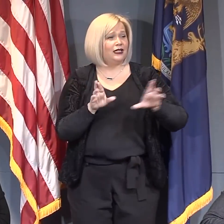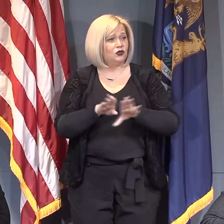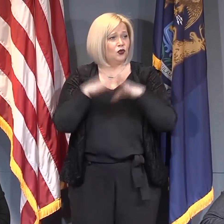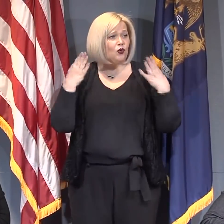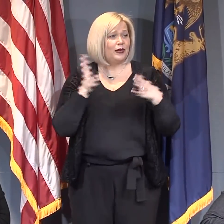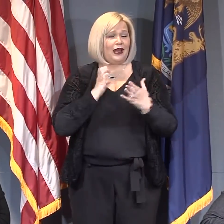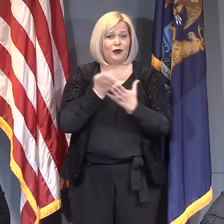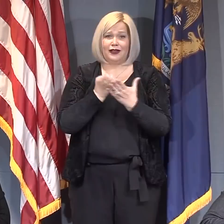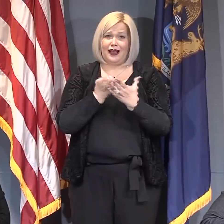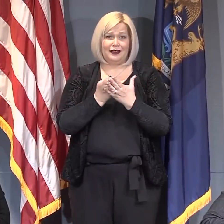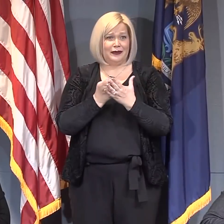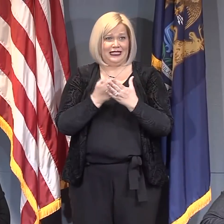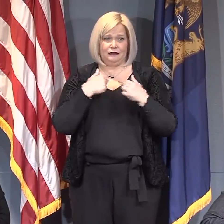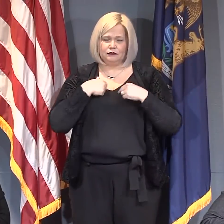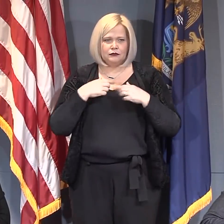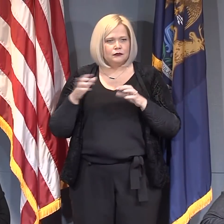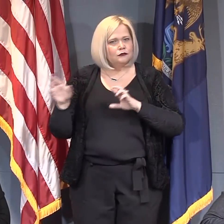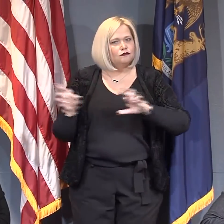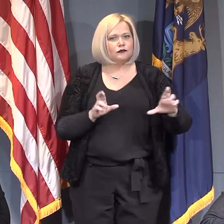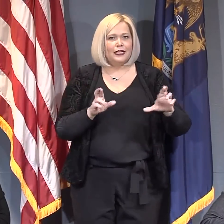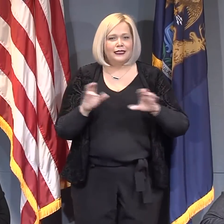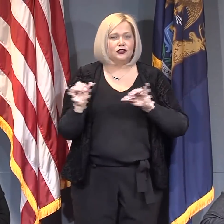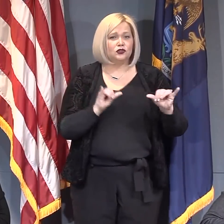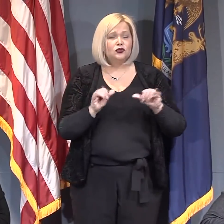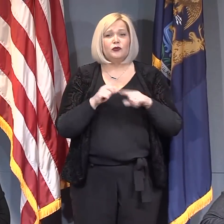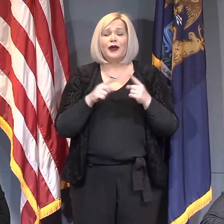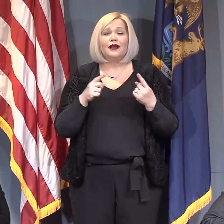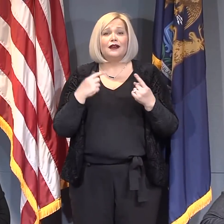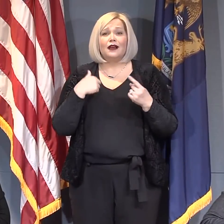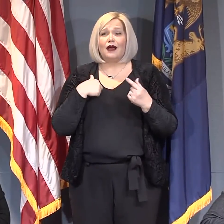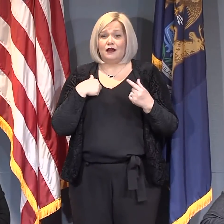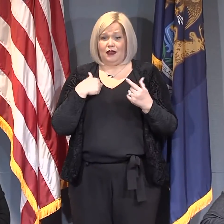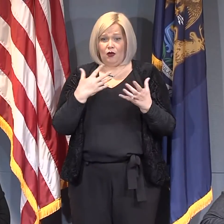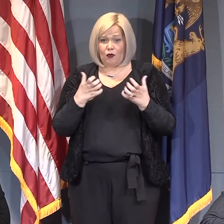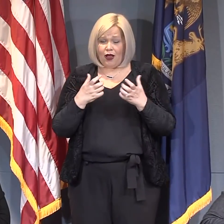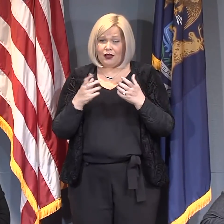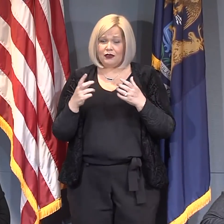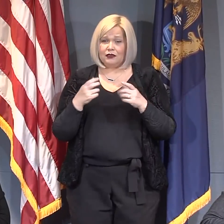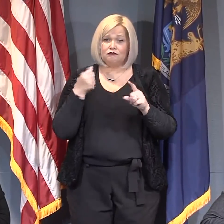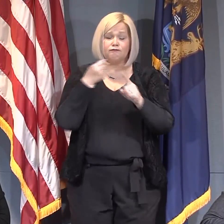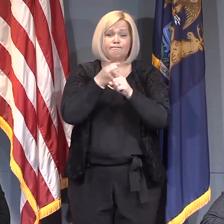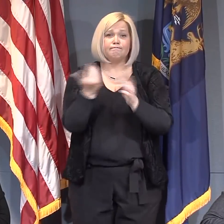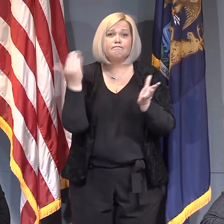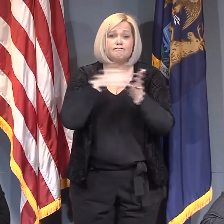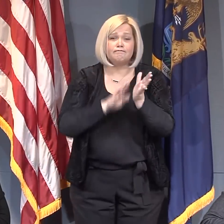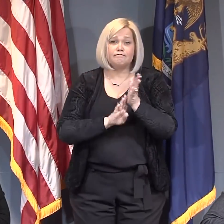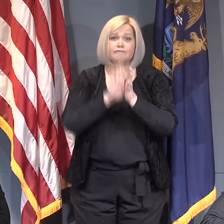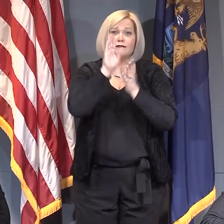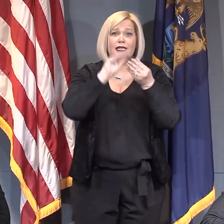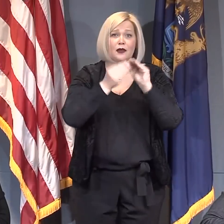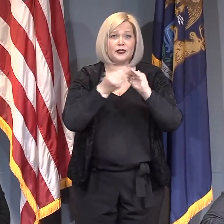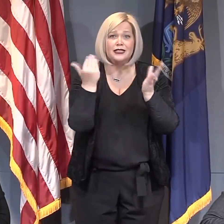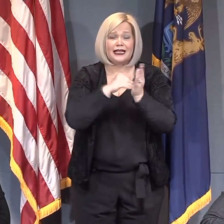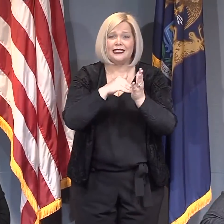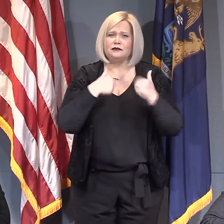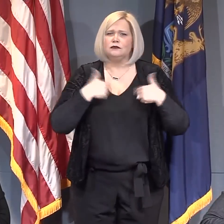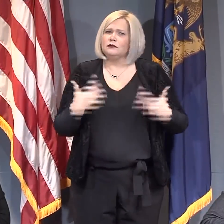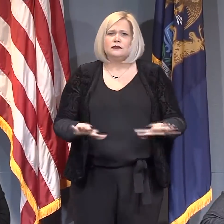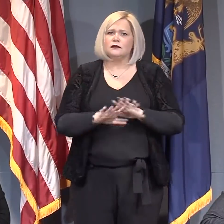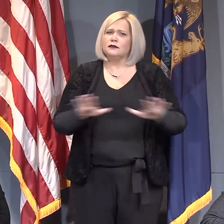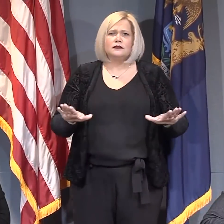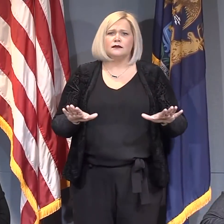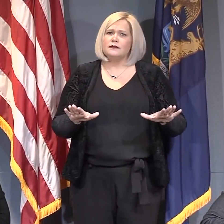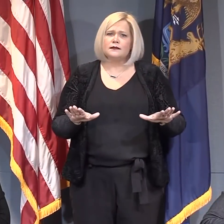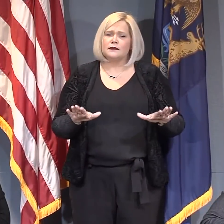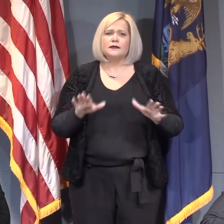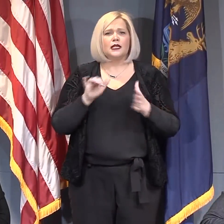am. But the last thing I want to do is to have a second wave here, and so we've got to be really smart. And I think that the plan that we